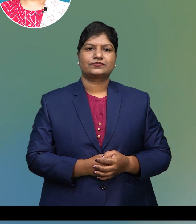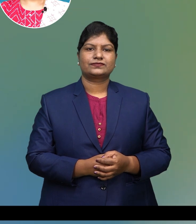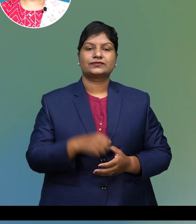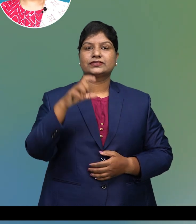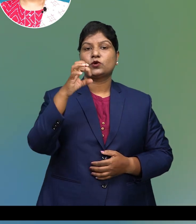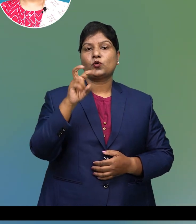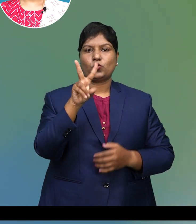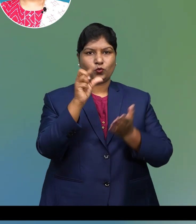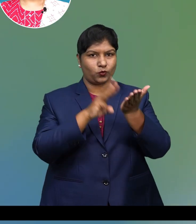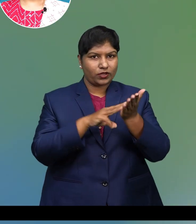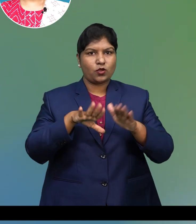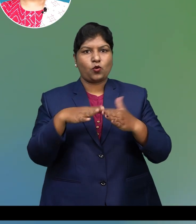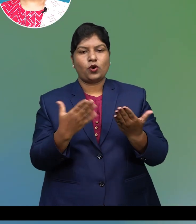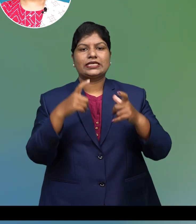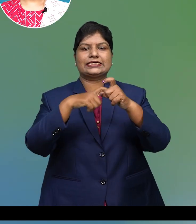ovum or egg,